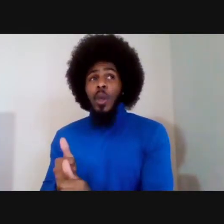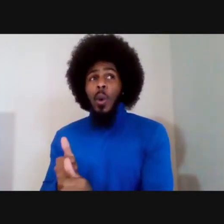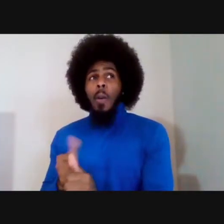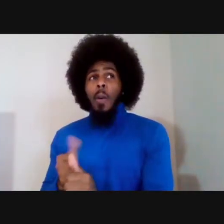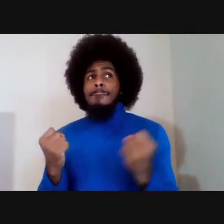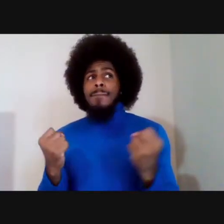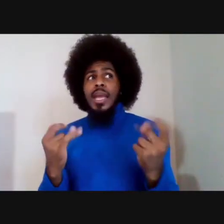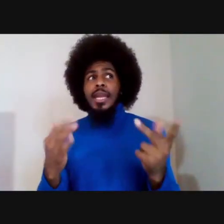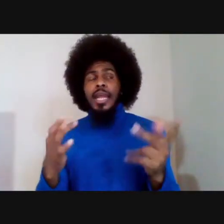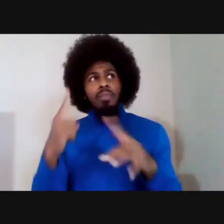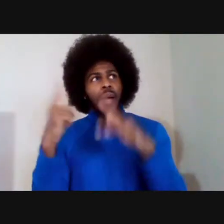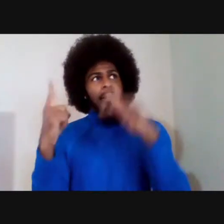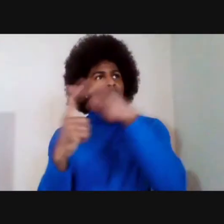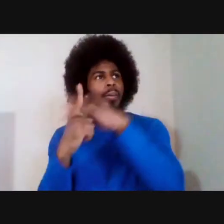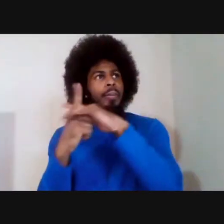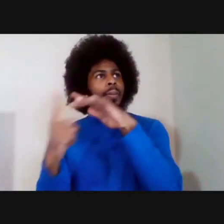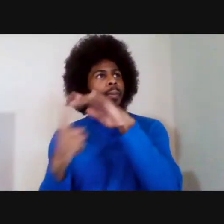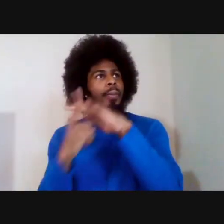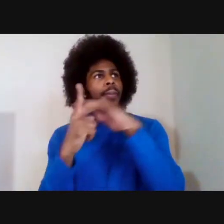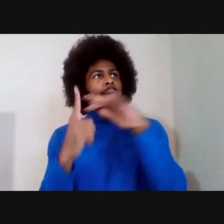brain simultaneously.